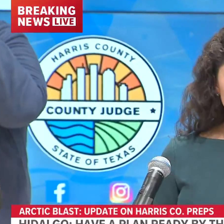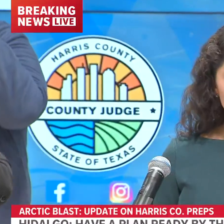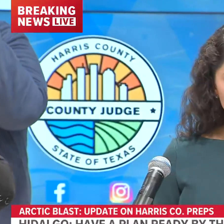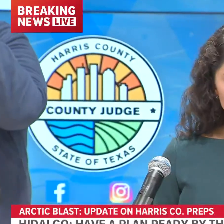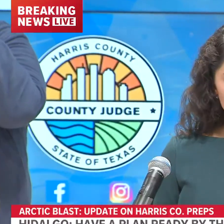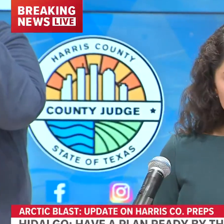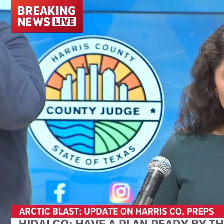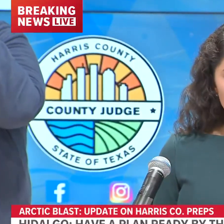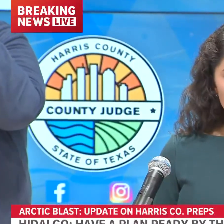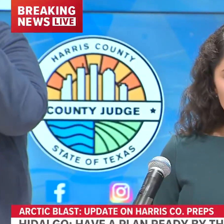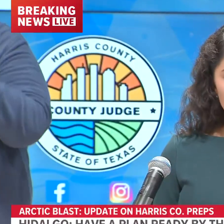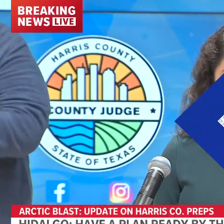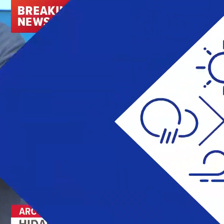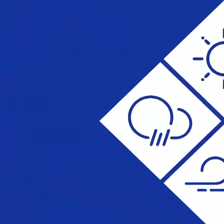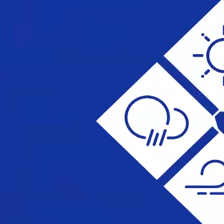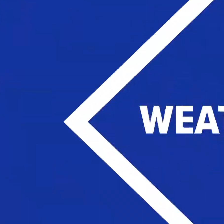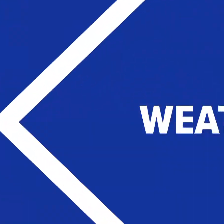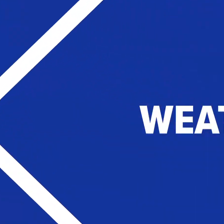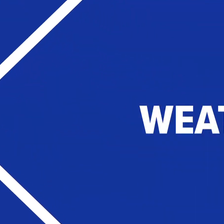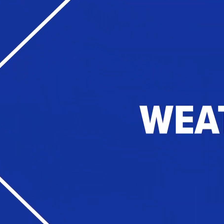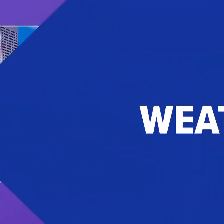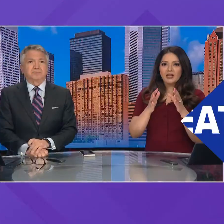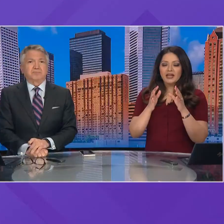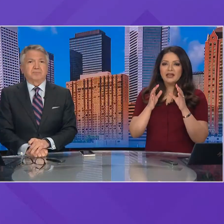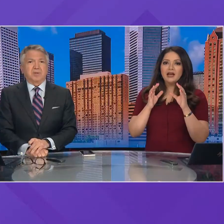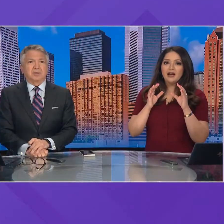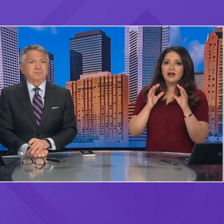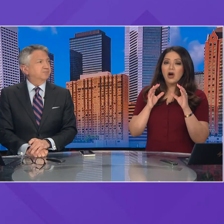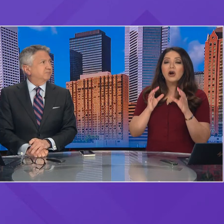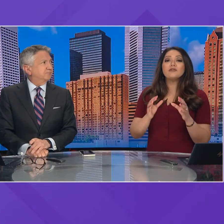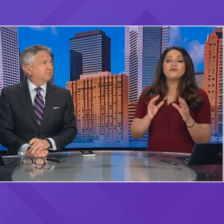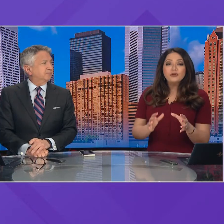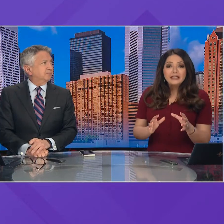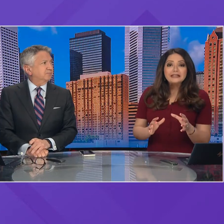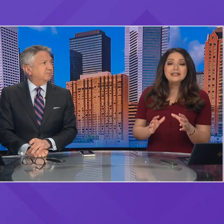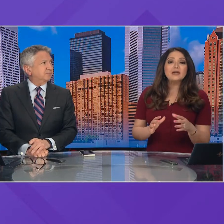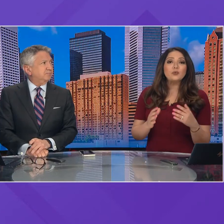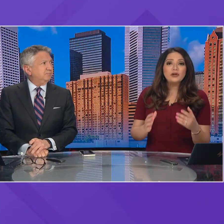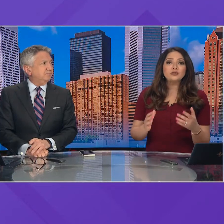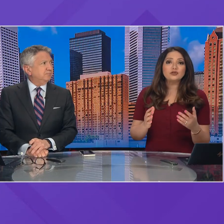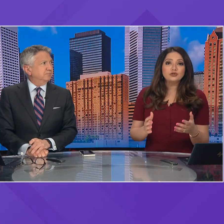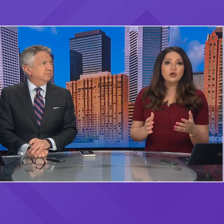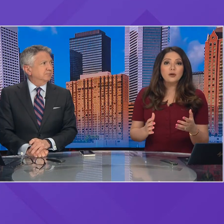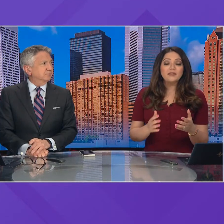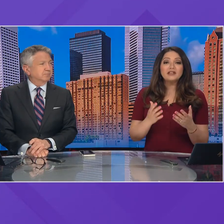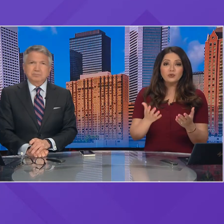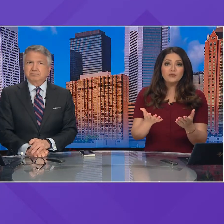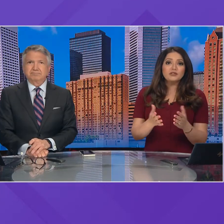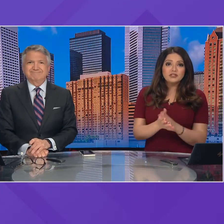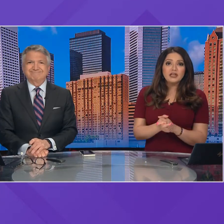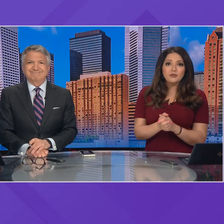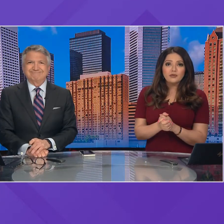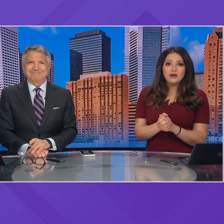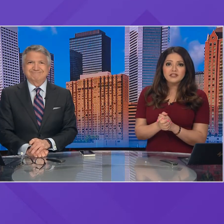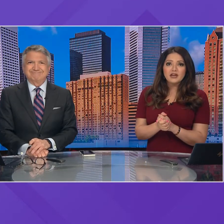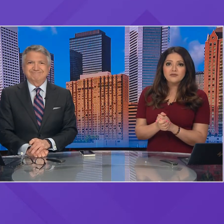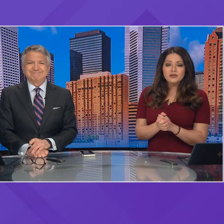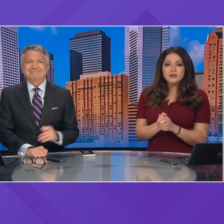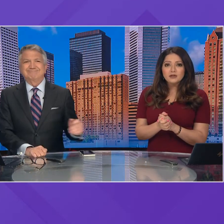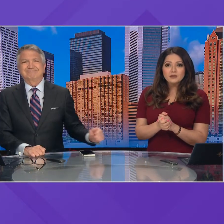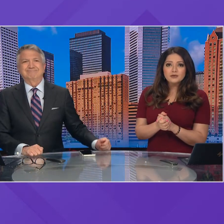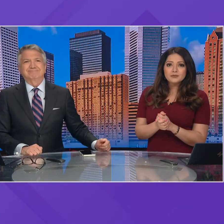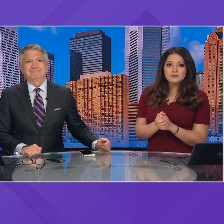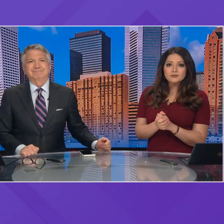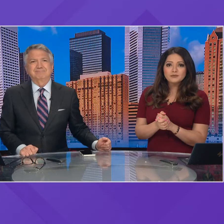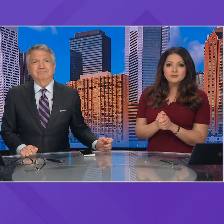be okay, according to ERCOT. Yeah, Lina Hidalgo making sure to call it a hard freeze, not a winter storm, and that's what we've been sticking with, right, Dave?